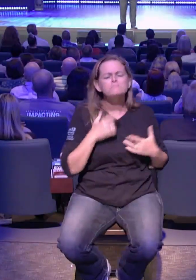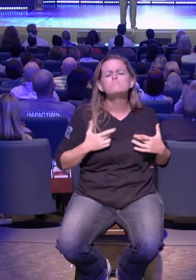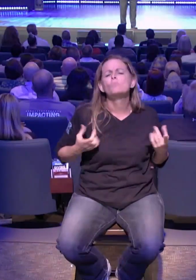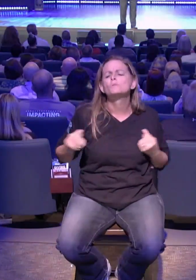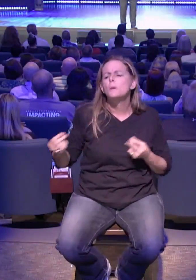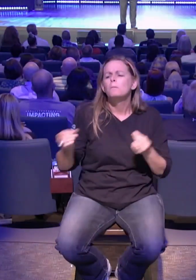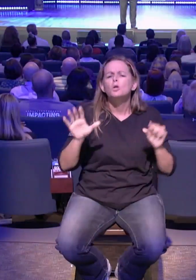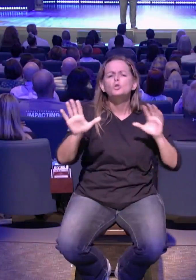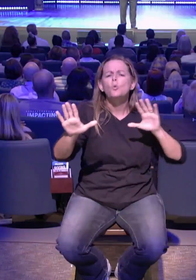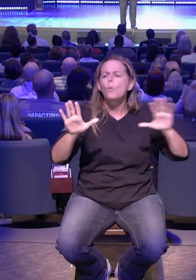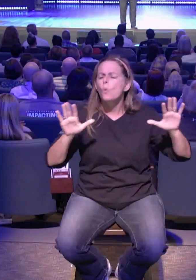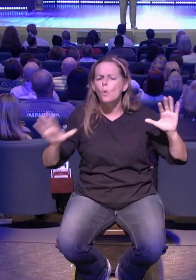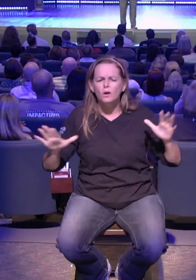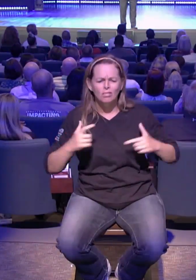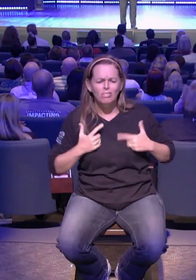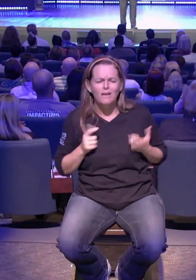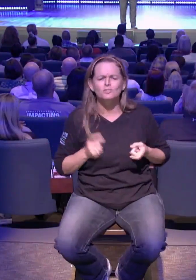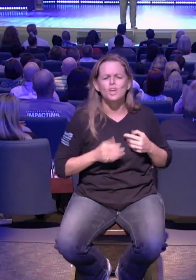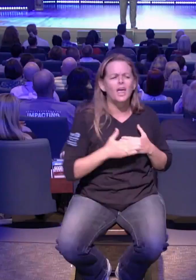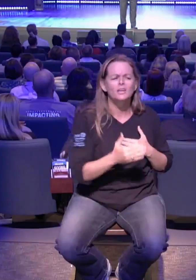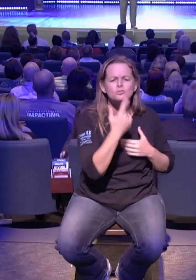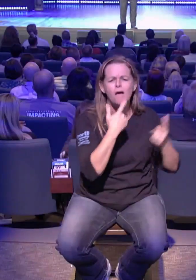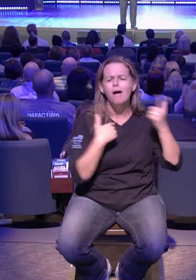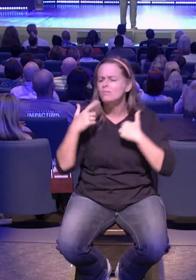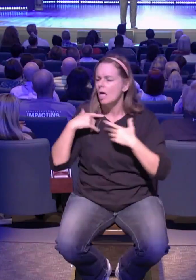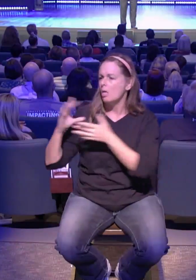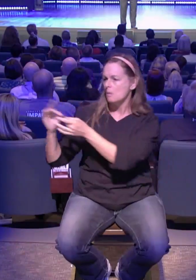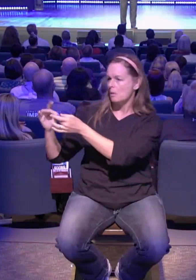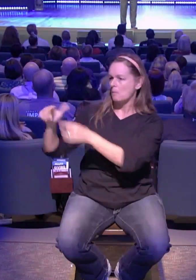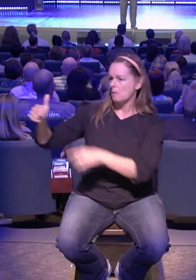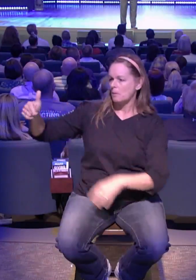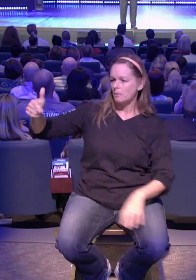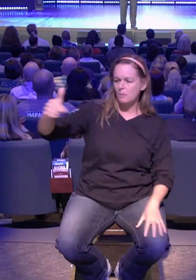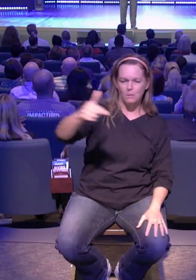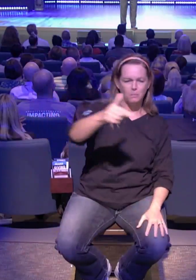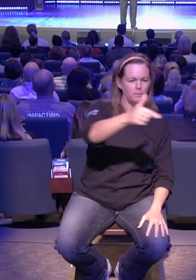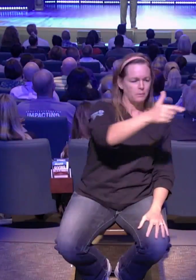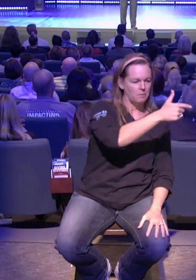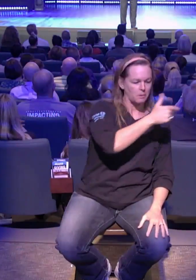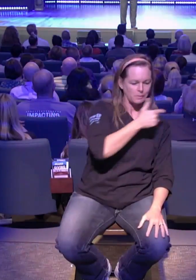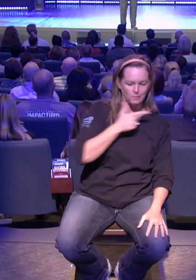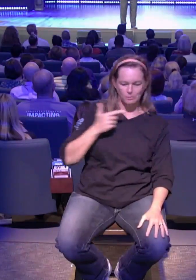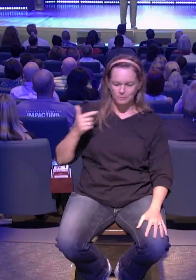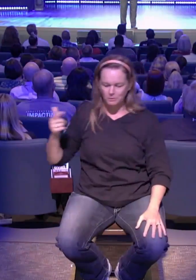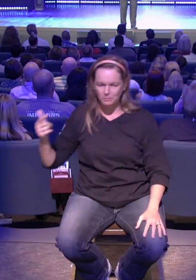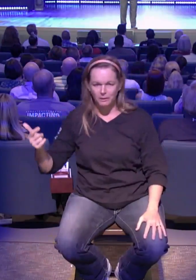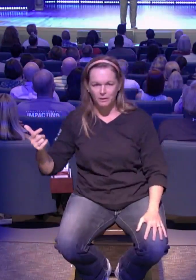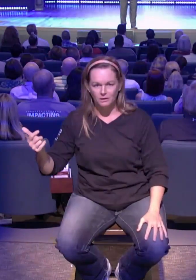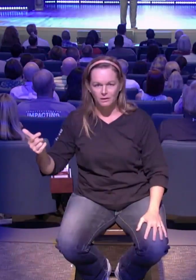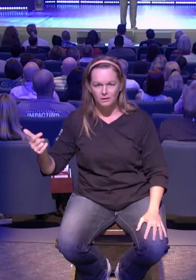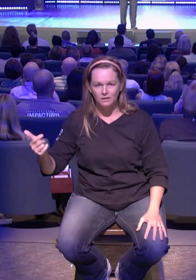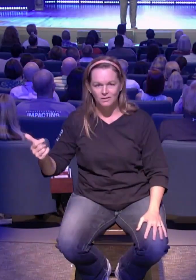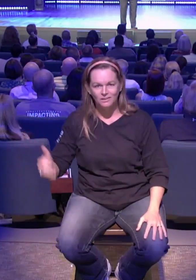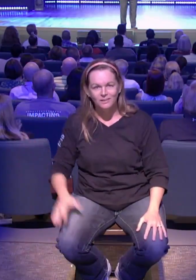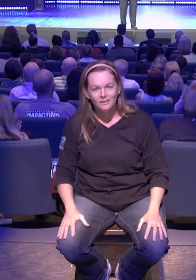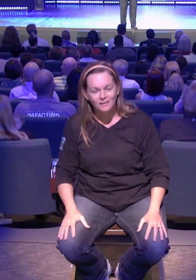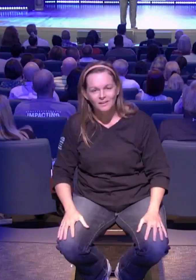We need to live lives that speak that we have been with